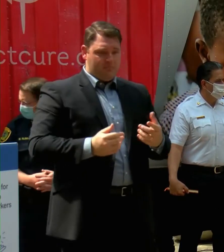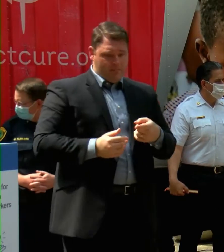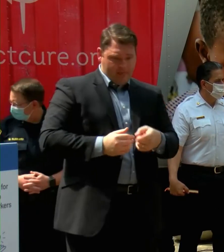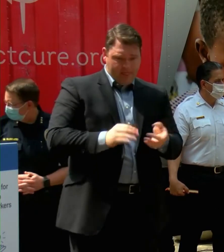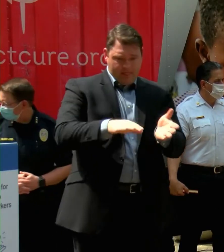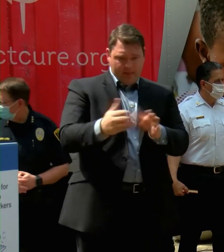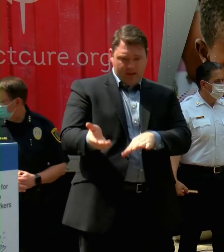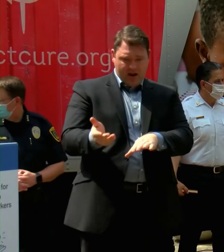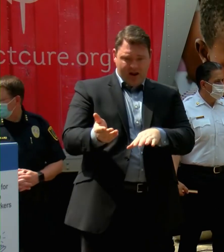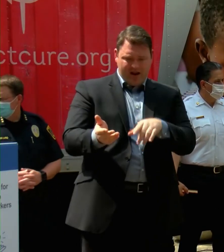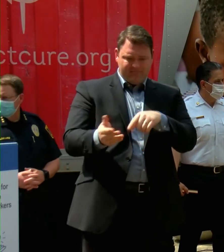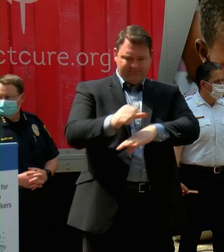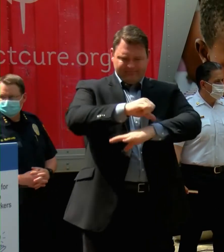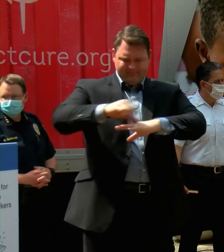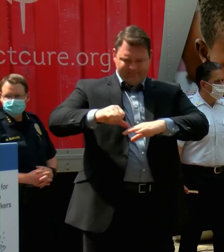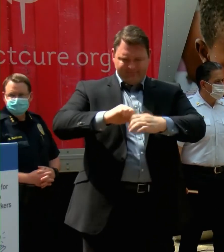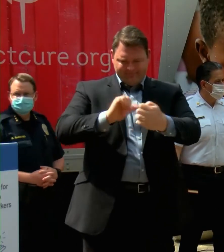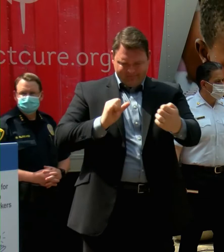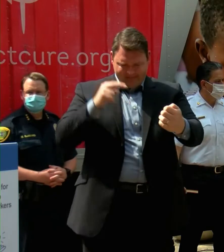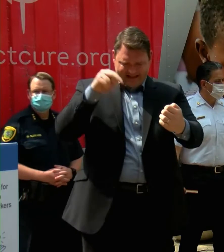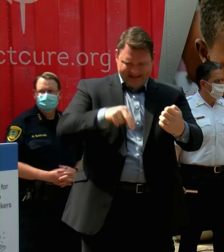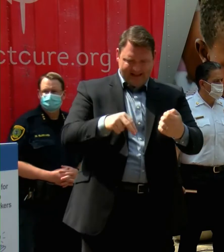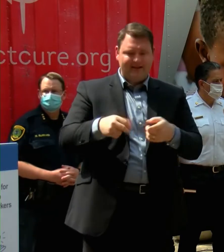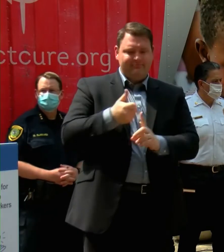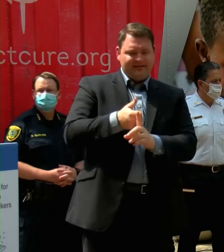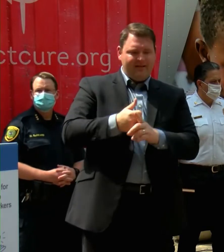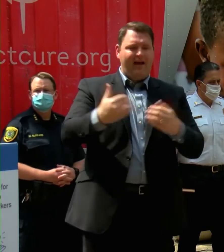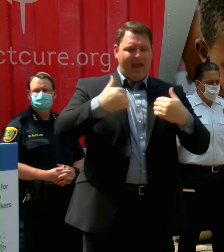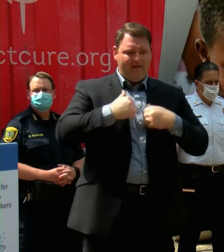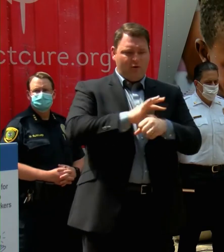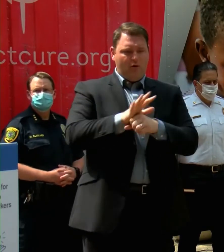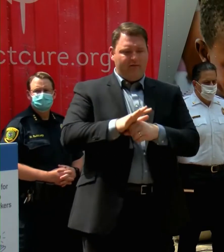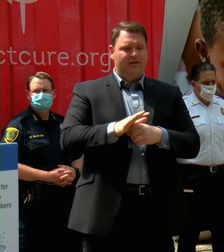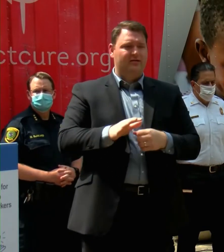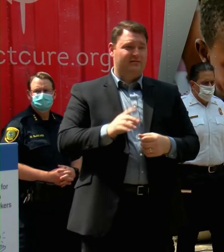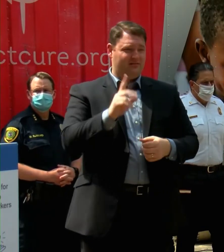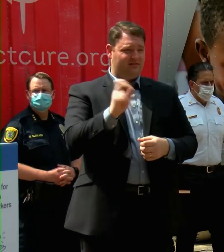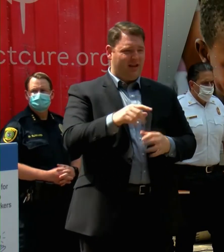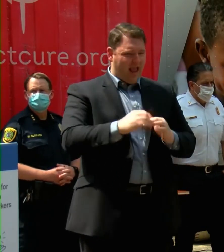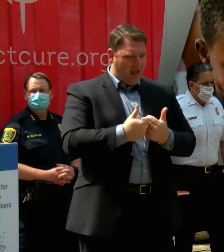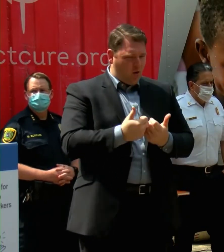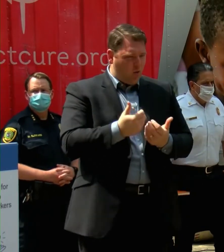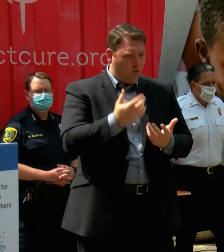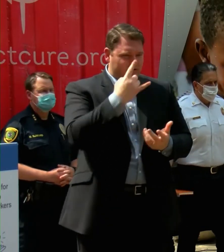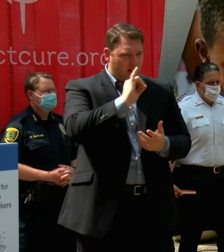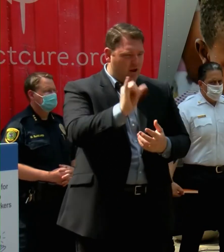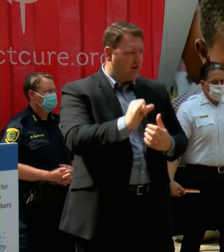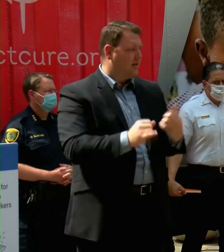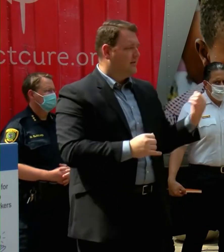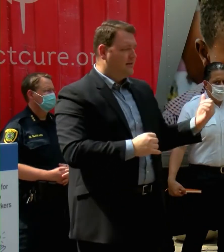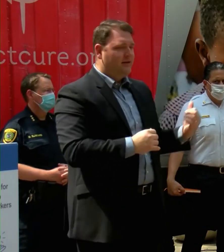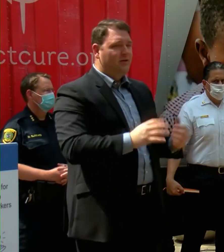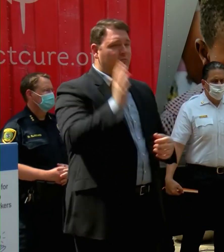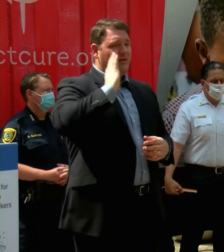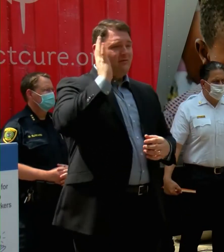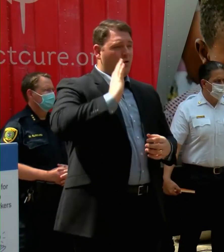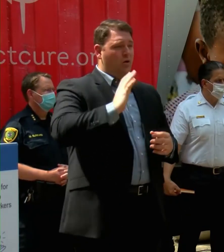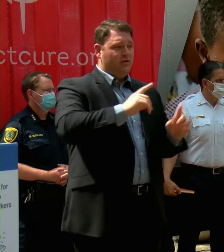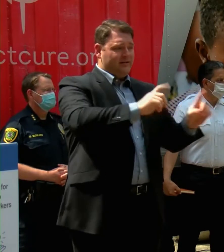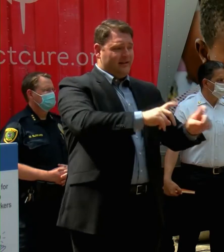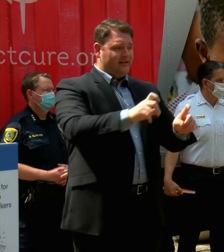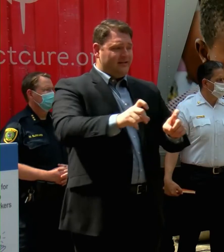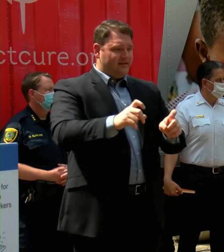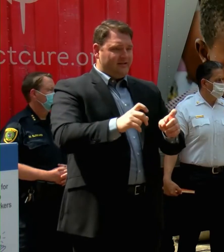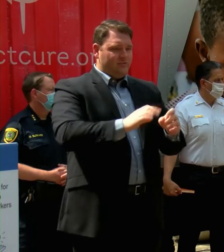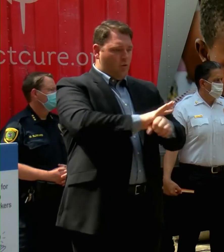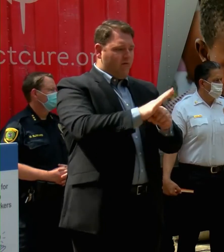died from this virus? Well, I'm sure that there was a period of time when people were not even testing for COVID-19. Now, as we know